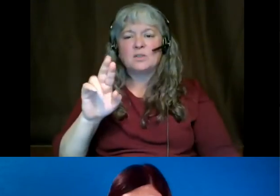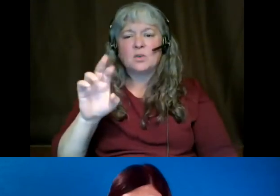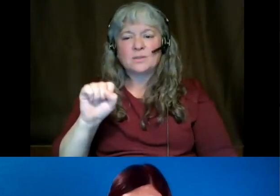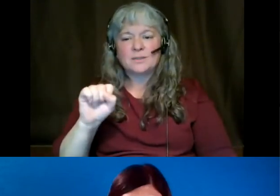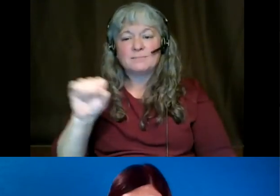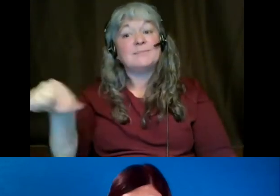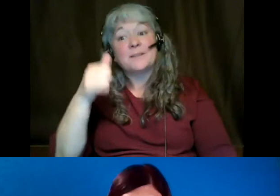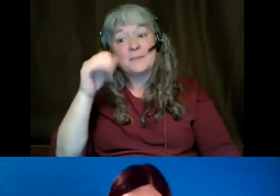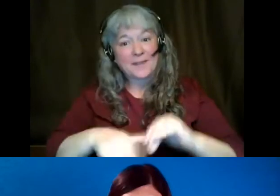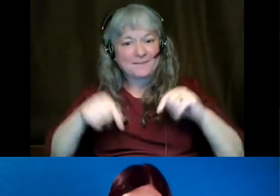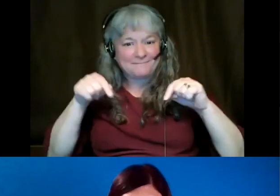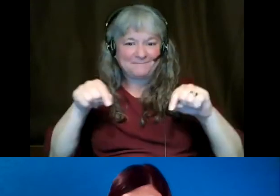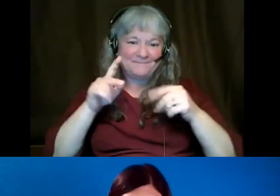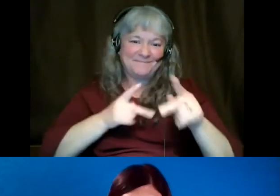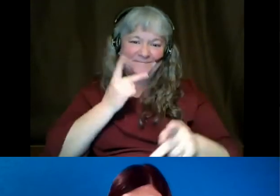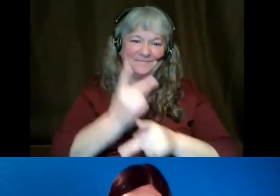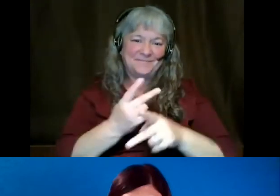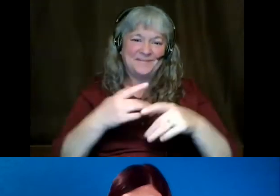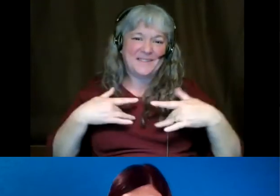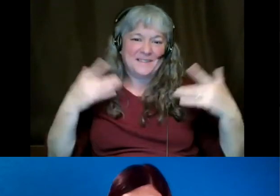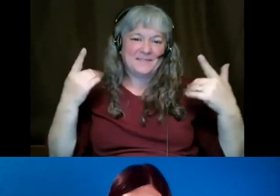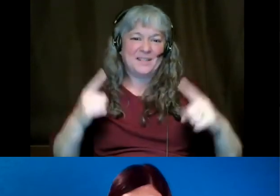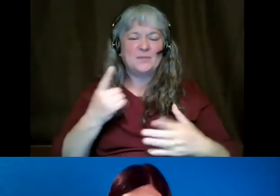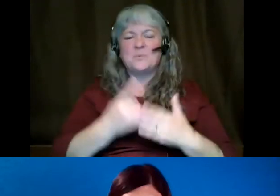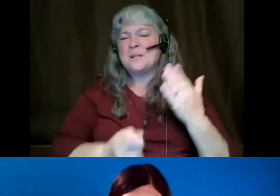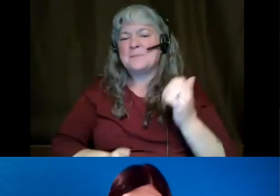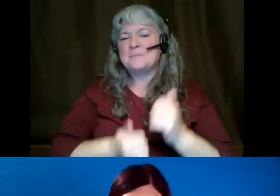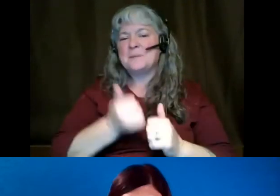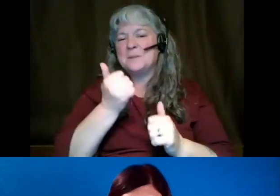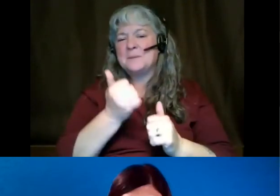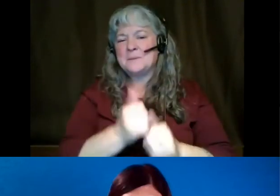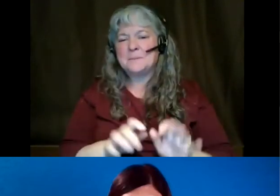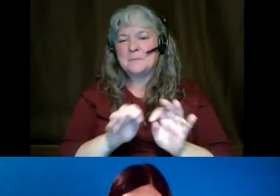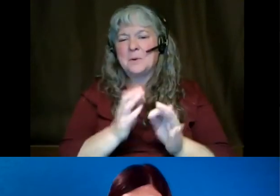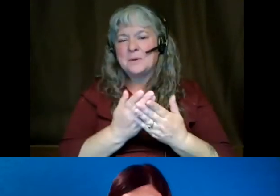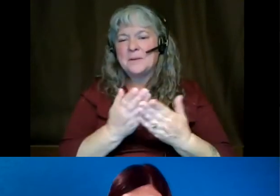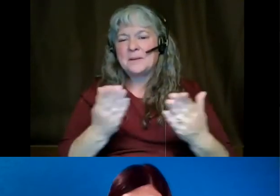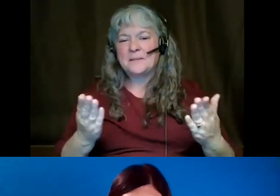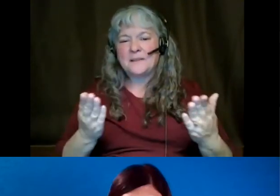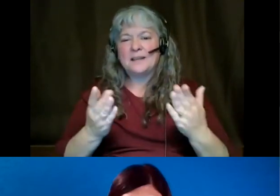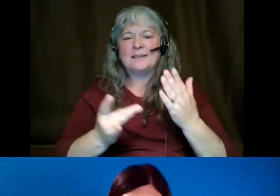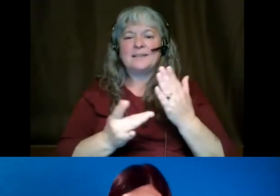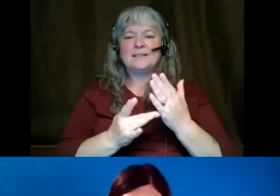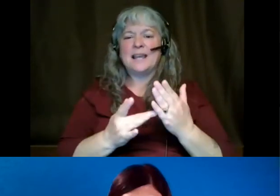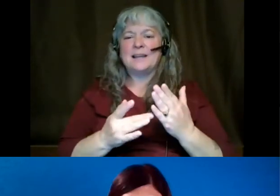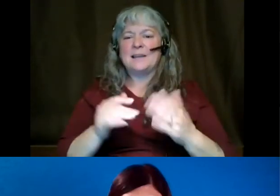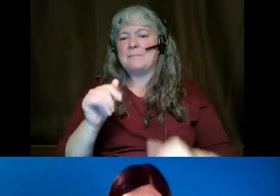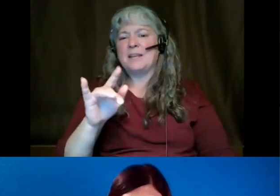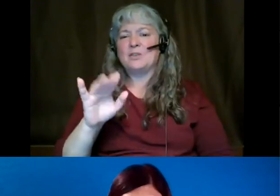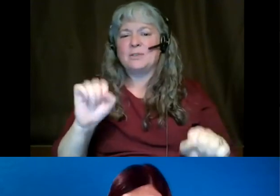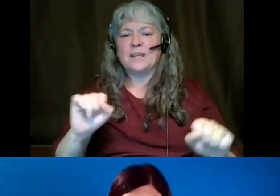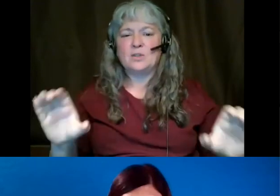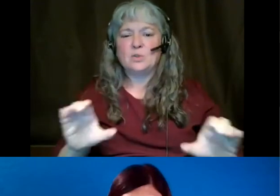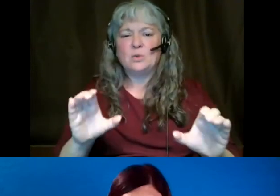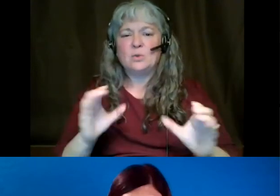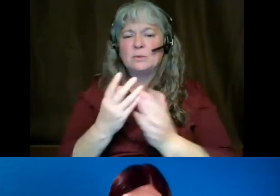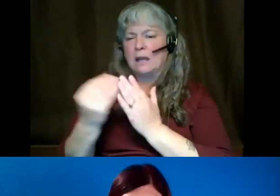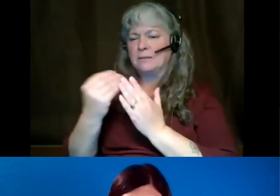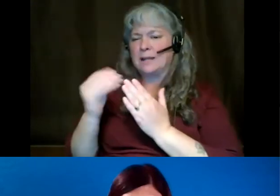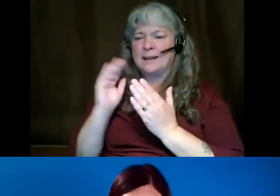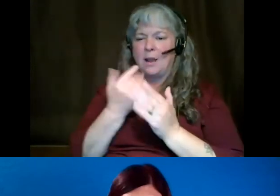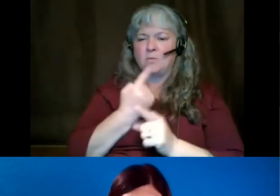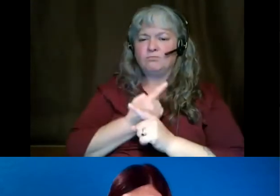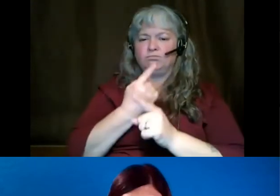like this. So what's the most important thing Ohio Tech Ambassadors can do outside of these events? Meet with individuals